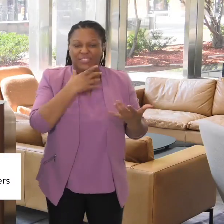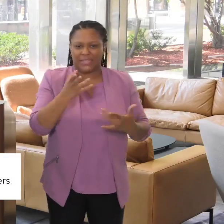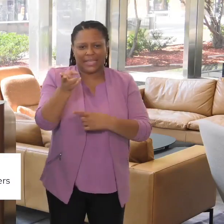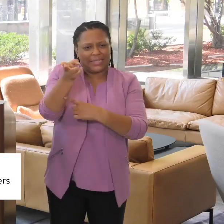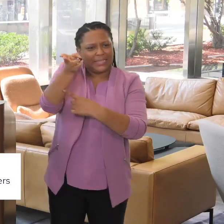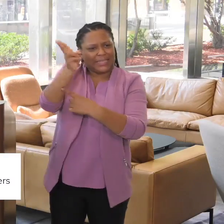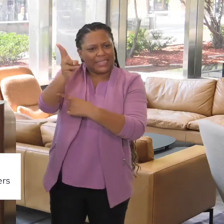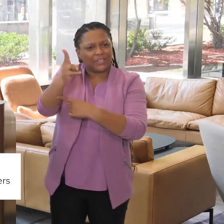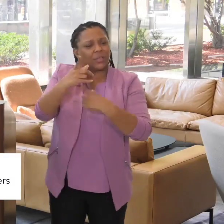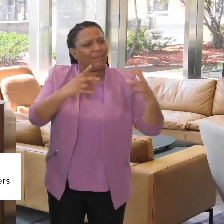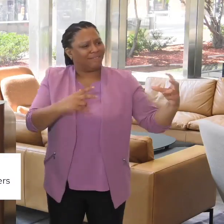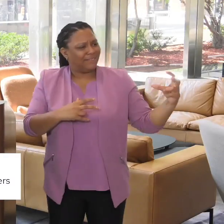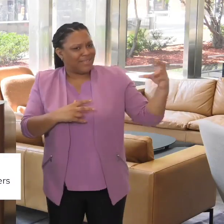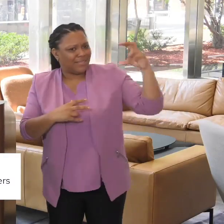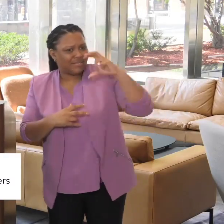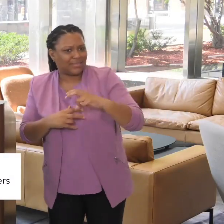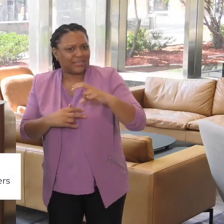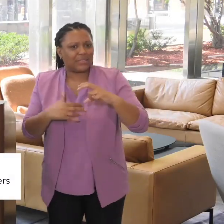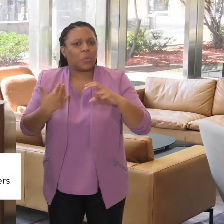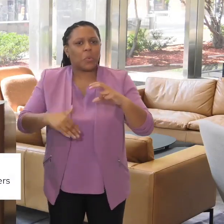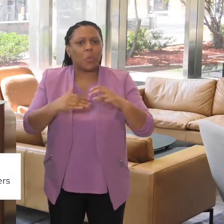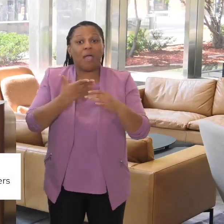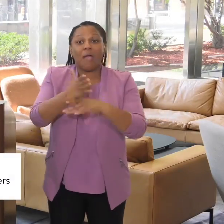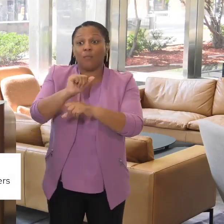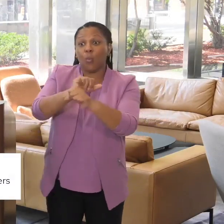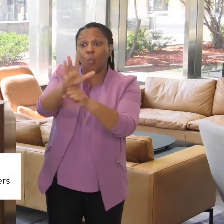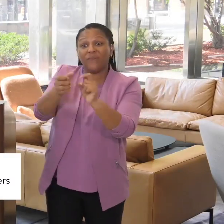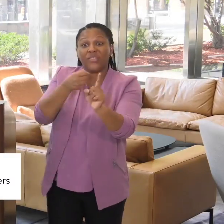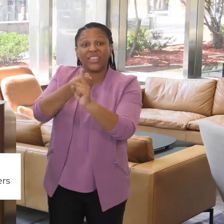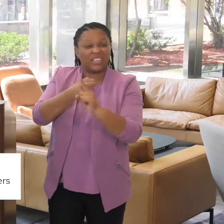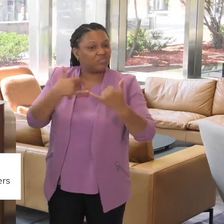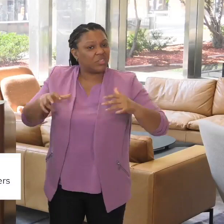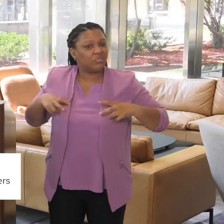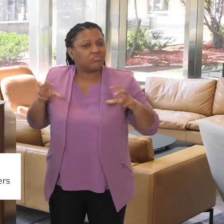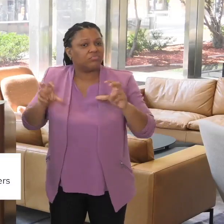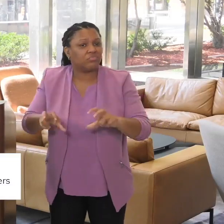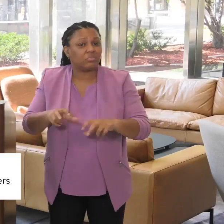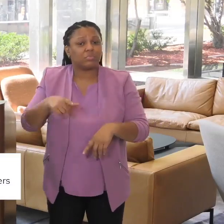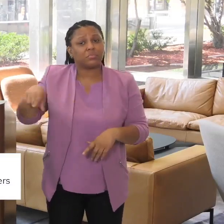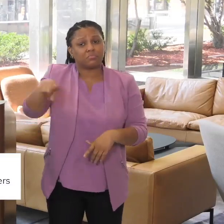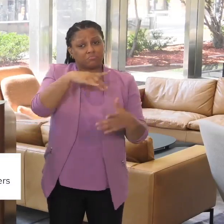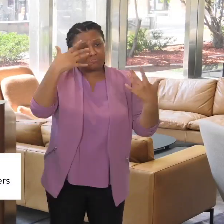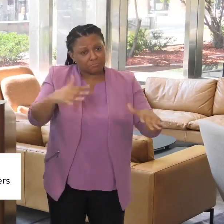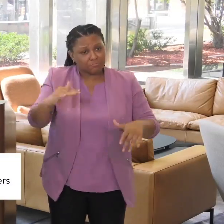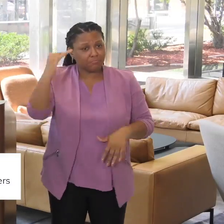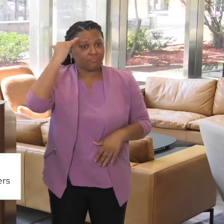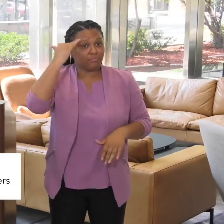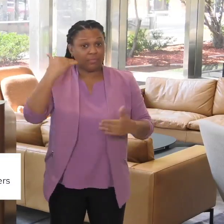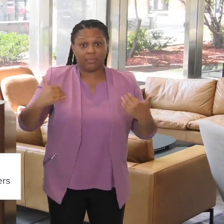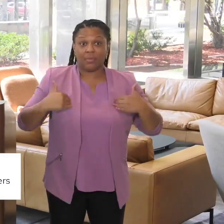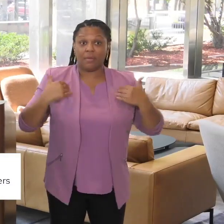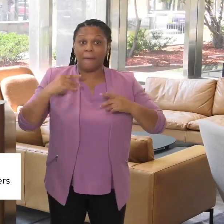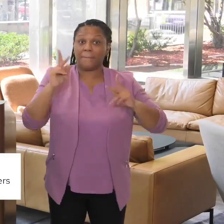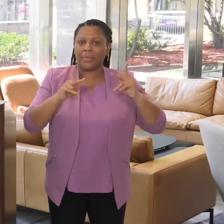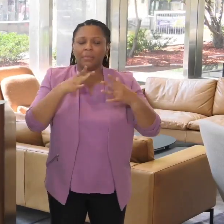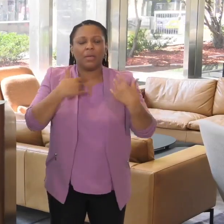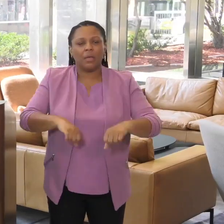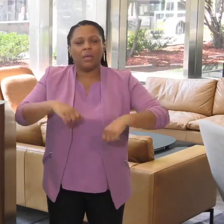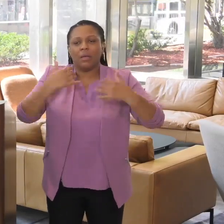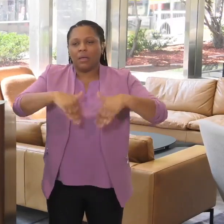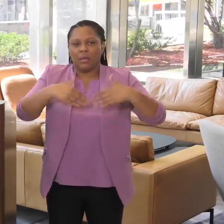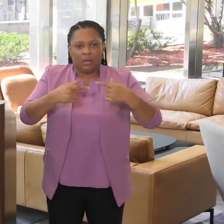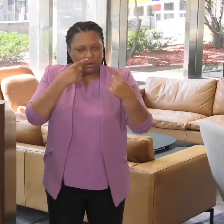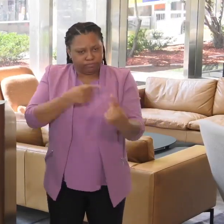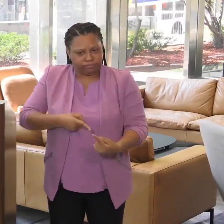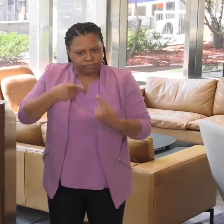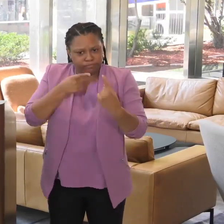pandemic. So, as we know, young people have had it tough in this pandemic. They already had it rough. Our inadequate systems